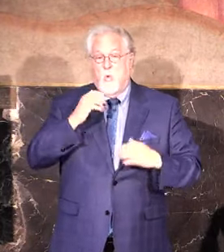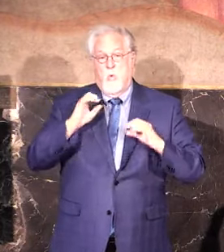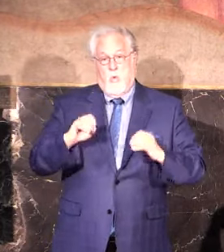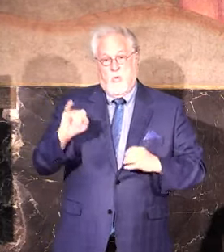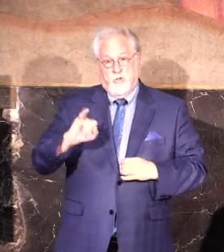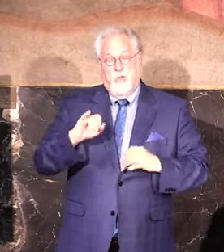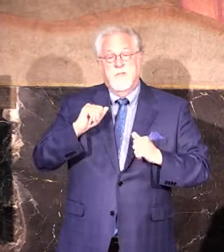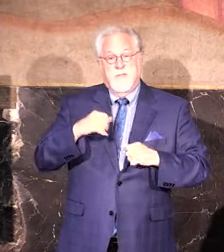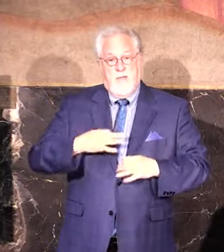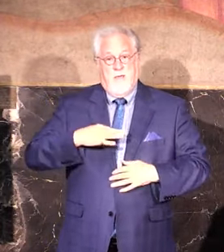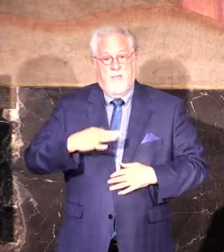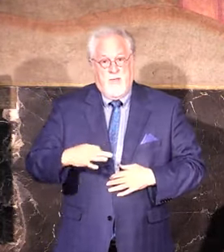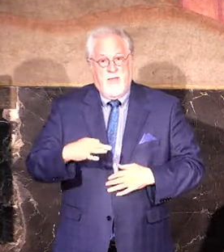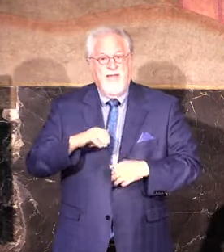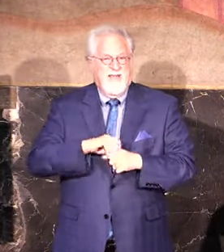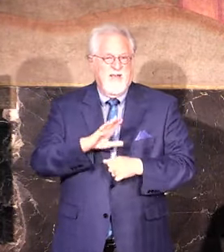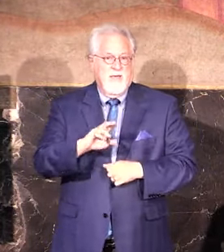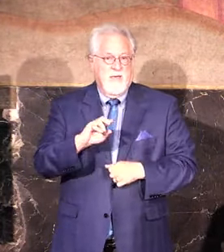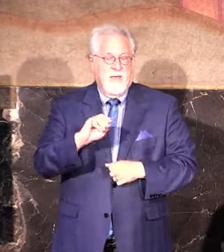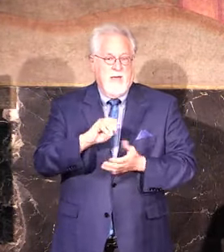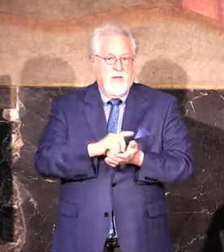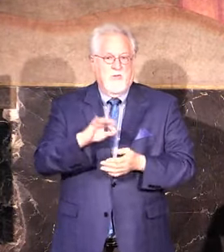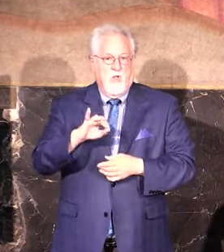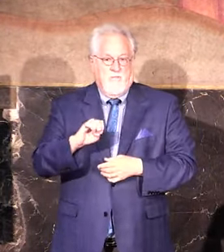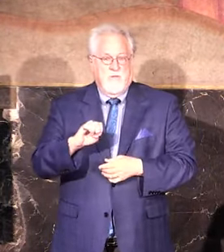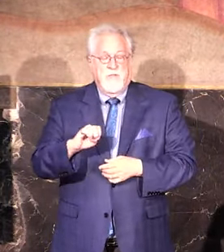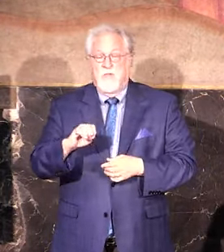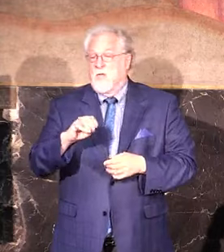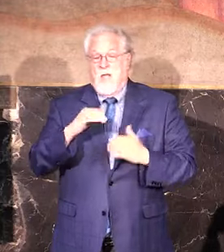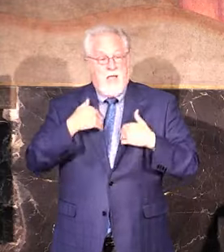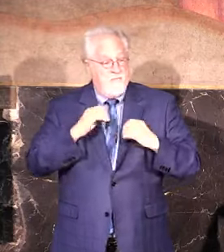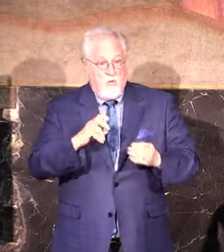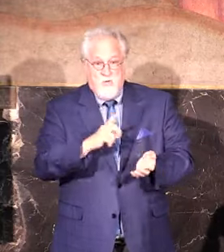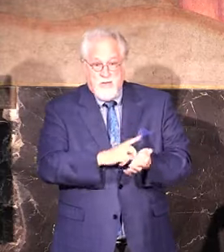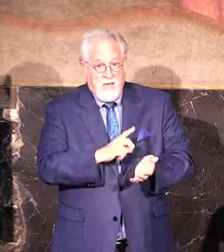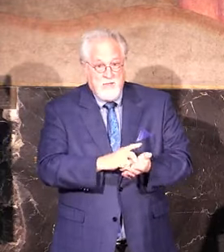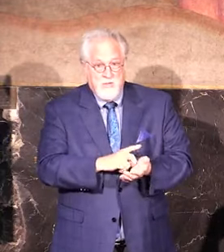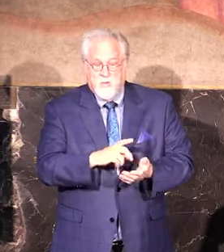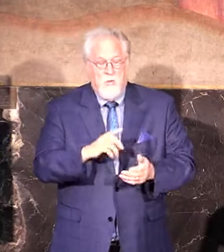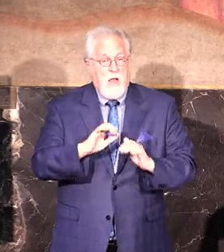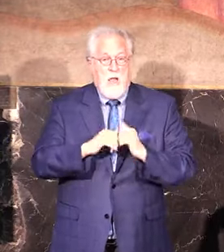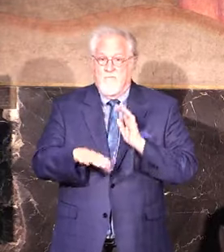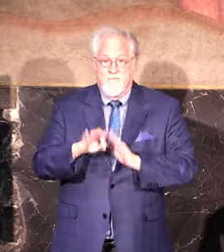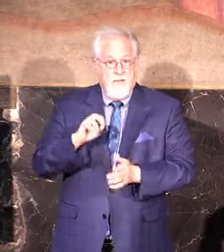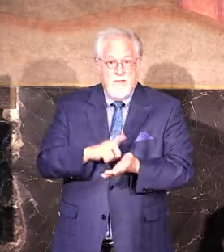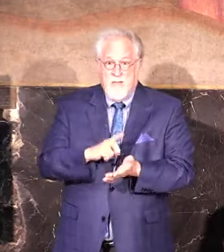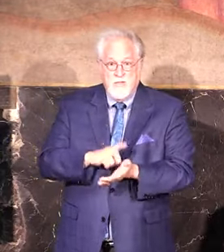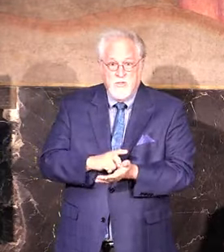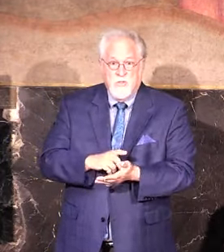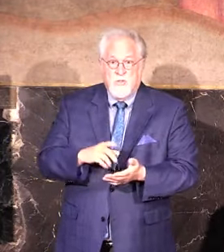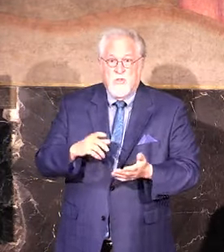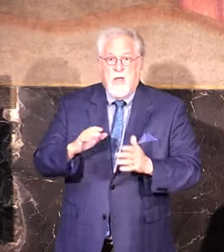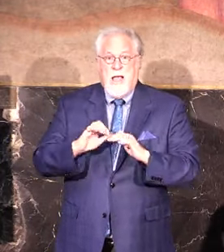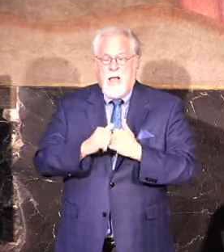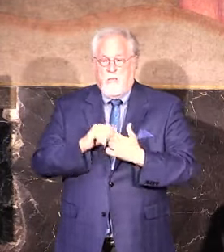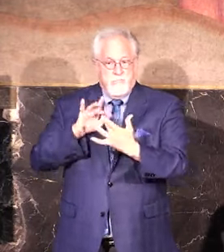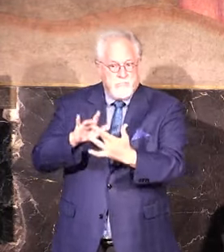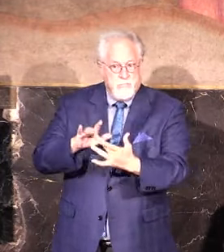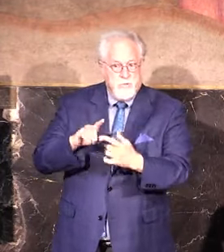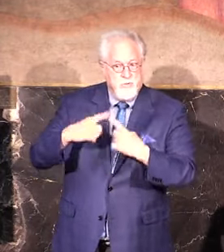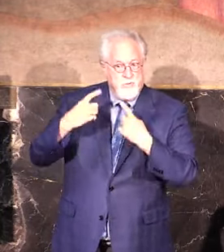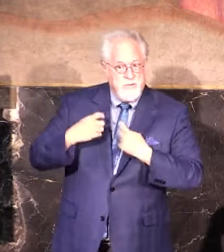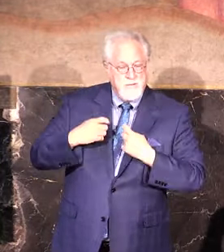coverage in their doctor's office. And if you don't have a provider or you don't know where to find one, you're not sure how to get connected to be